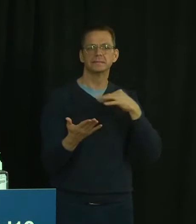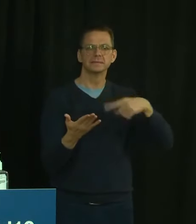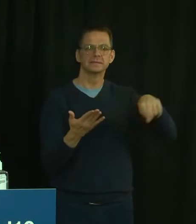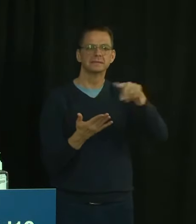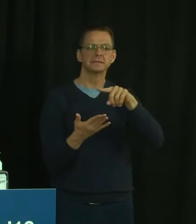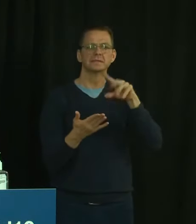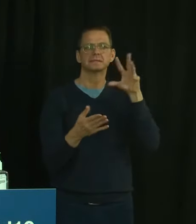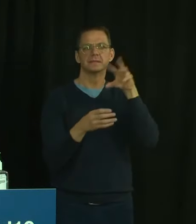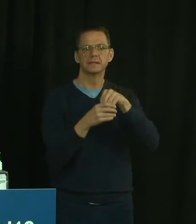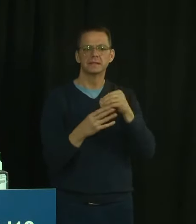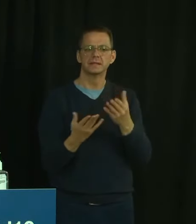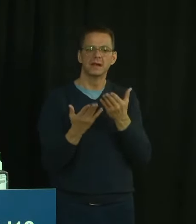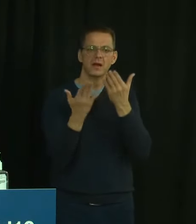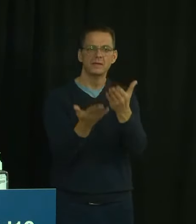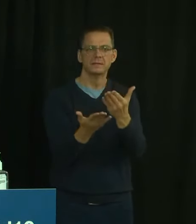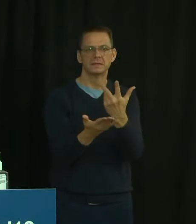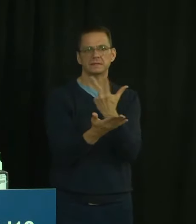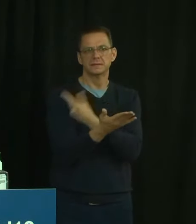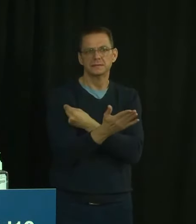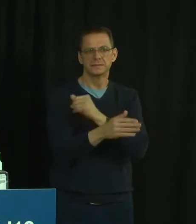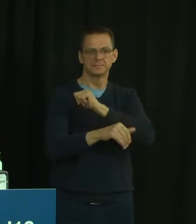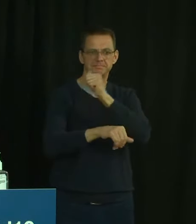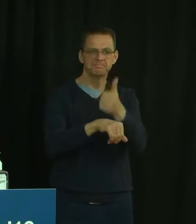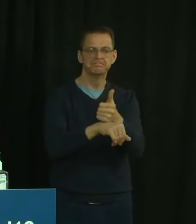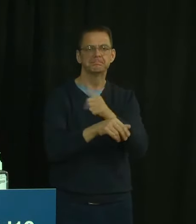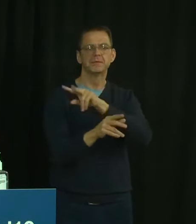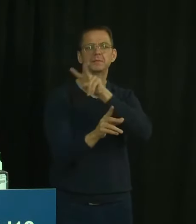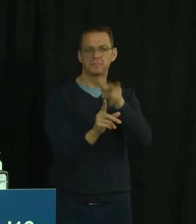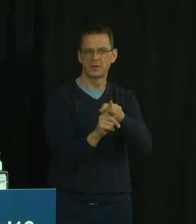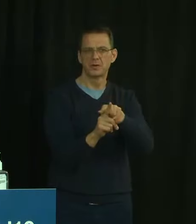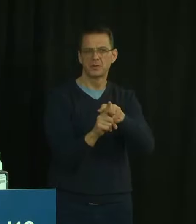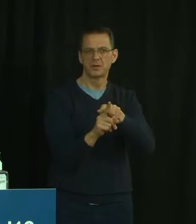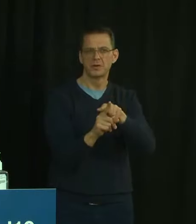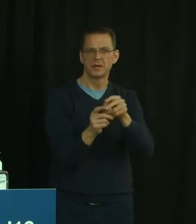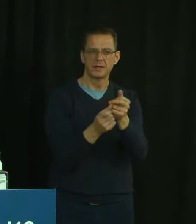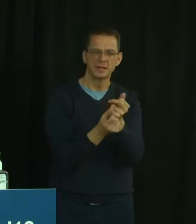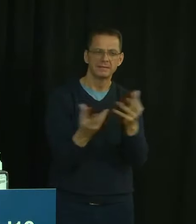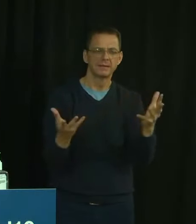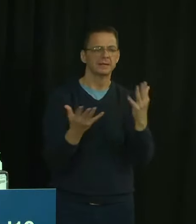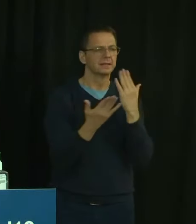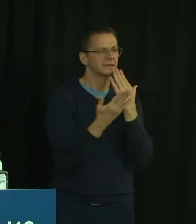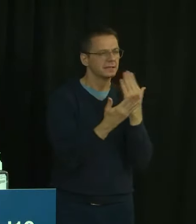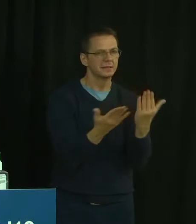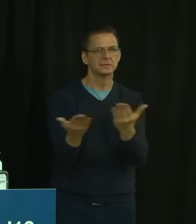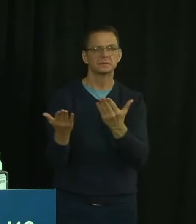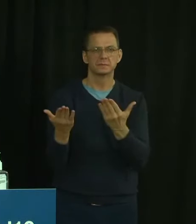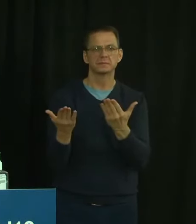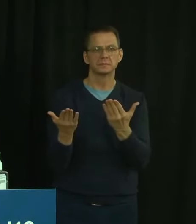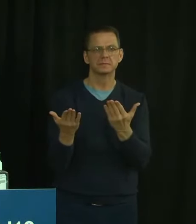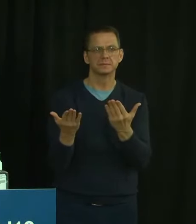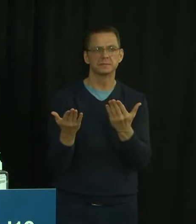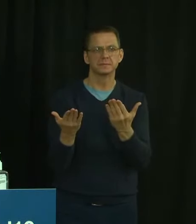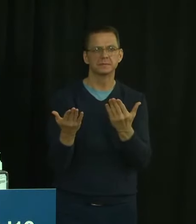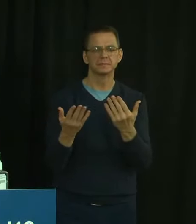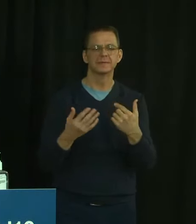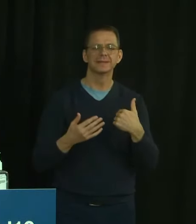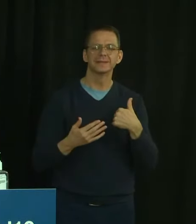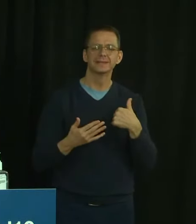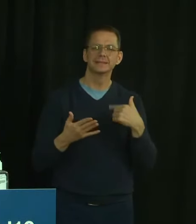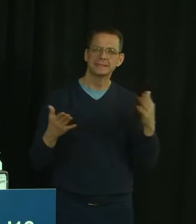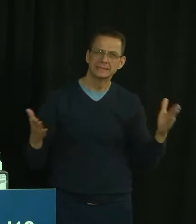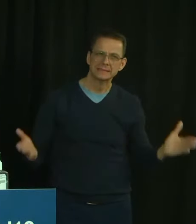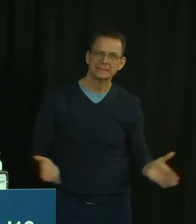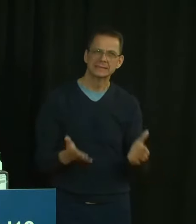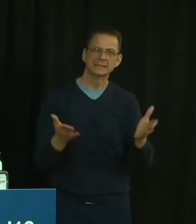including those with other medical conditions. But I urge people to wait their turn and ensure those at the highest risk receive